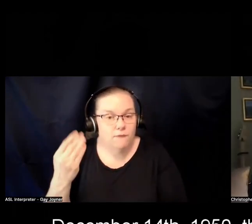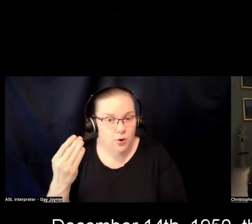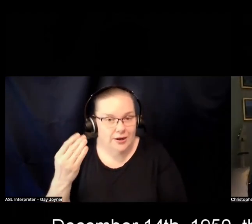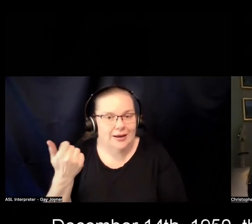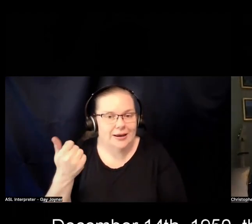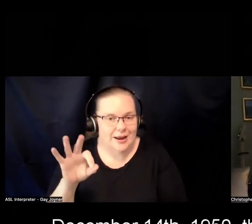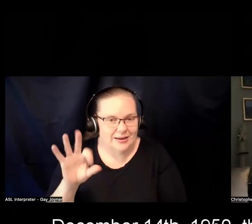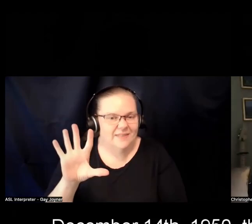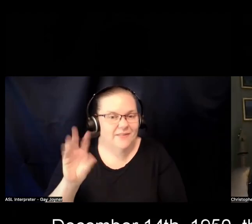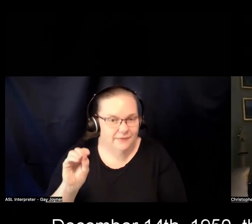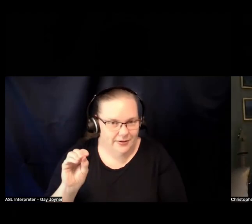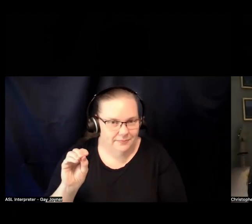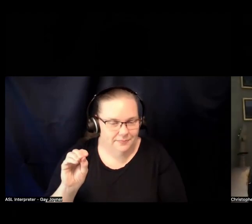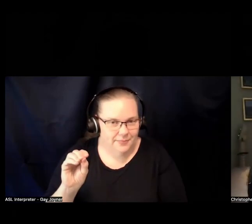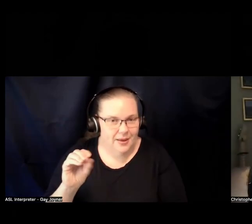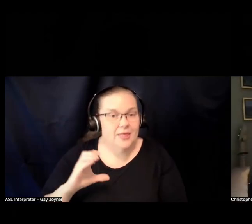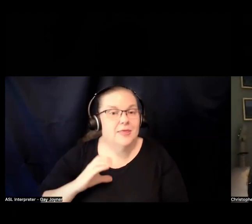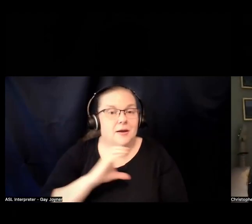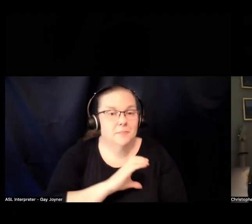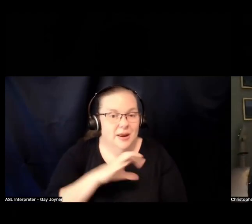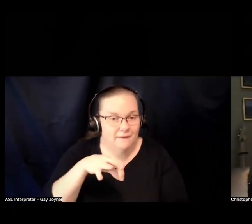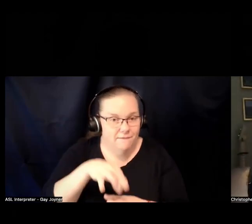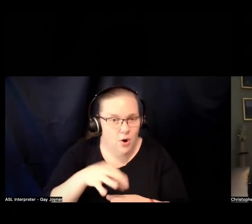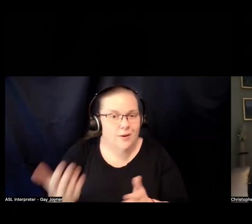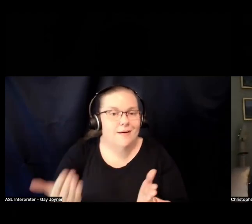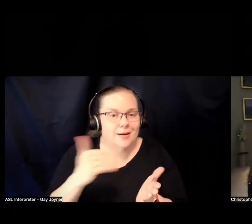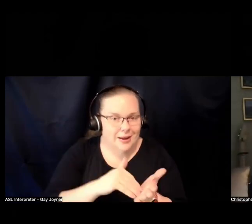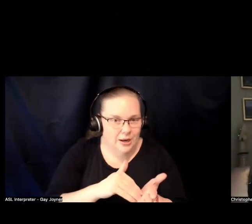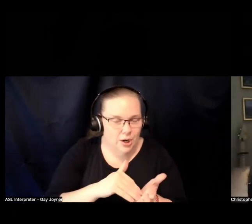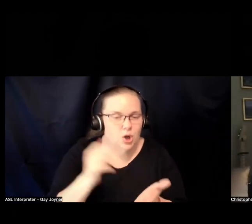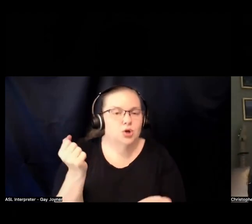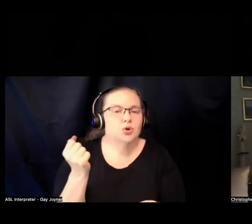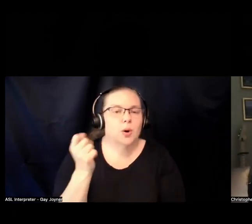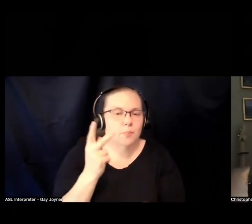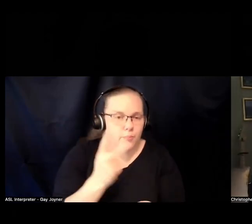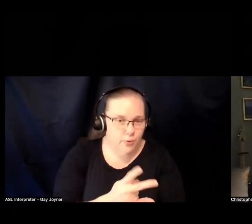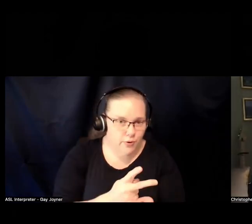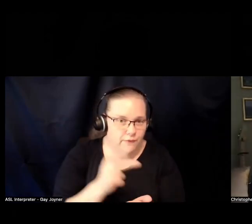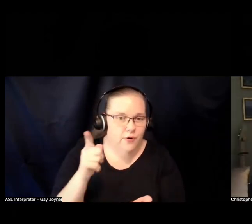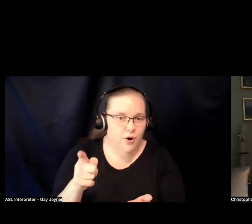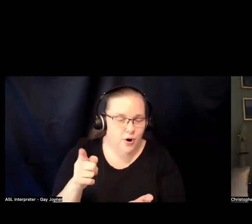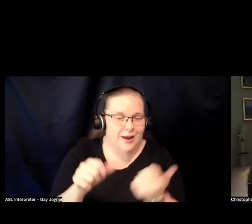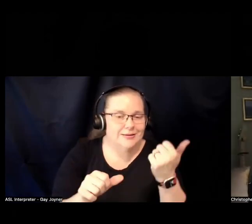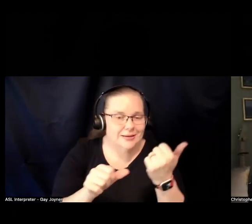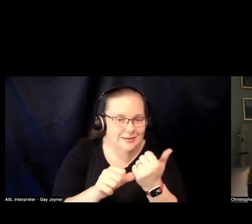committee voted unanimously again to reapprove her nomination as Assistant Secretary of Defense.